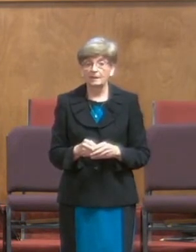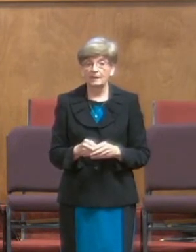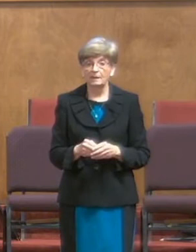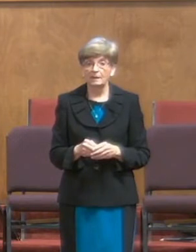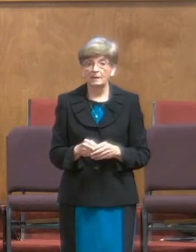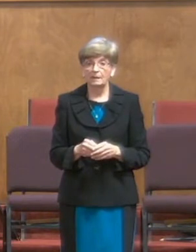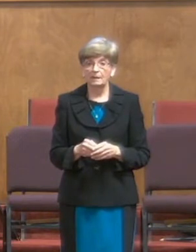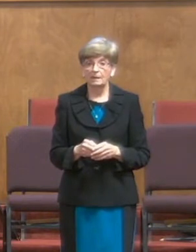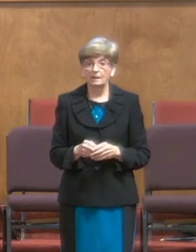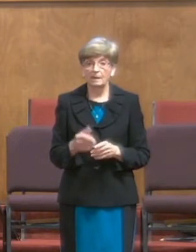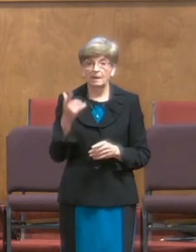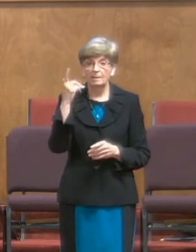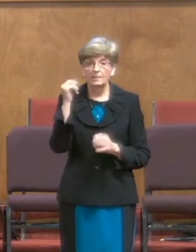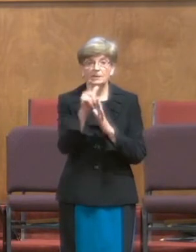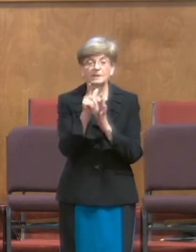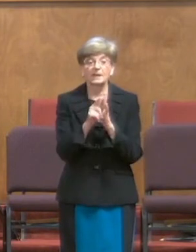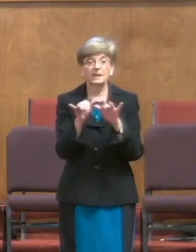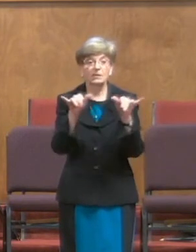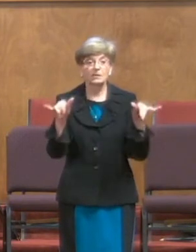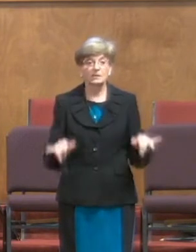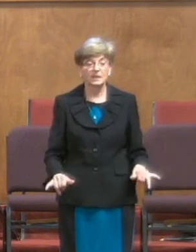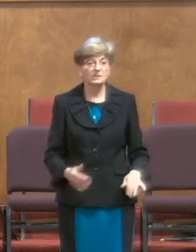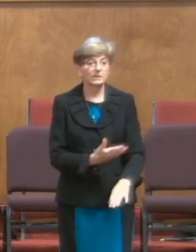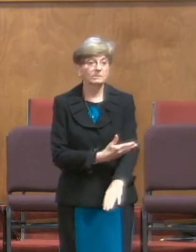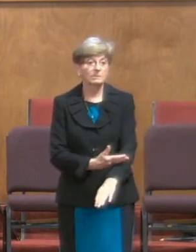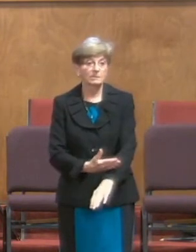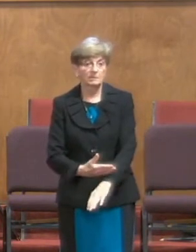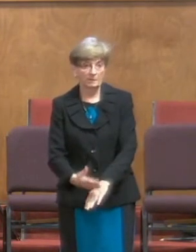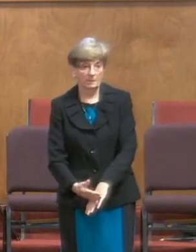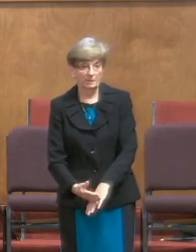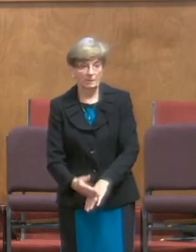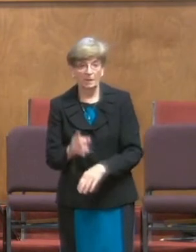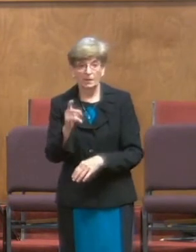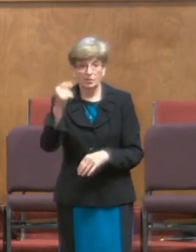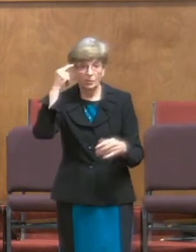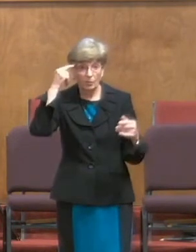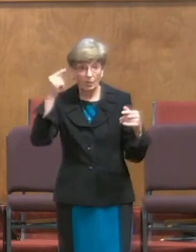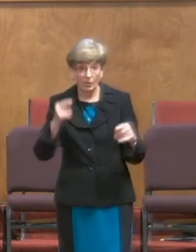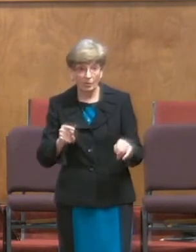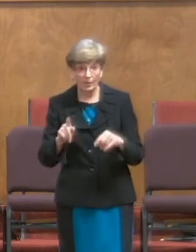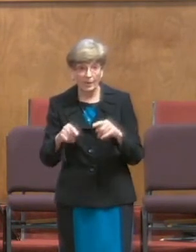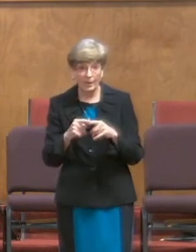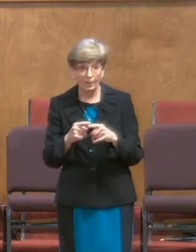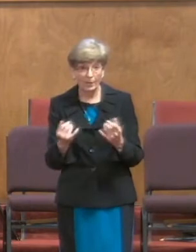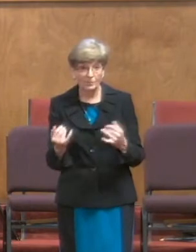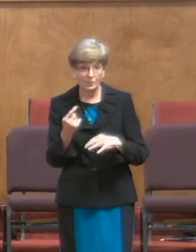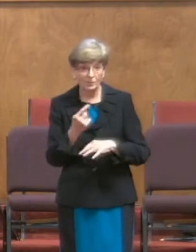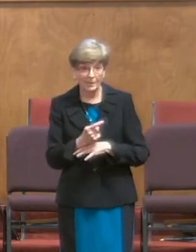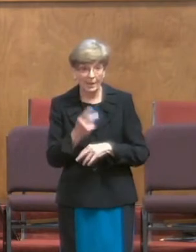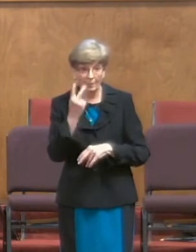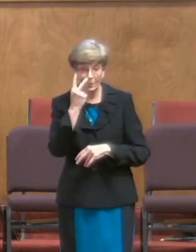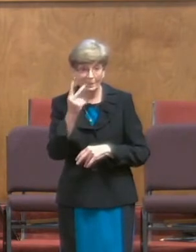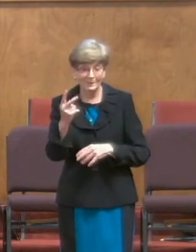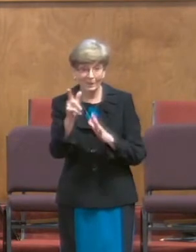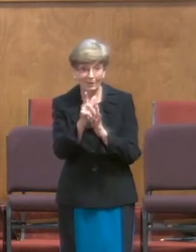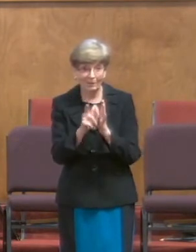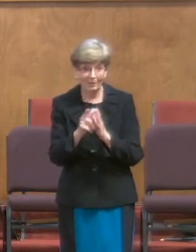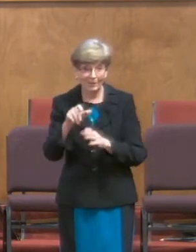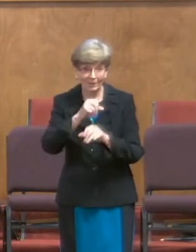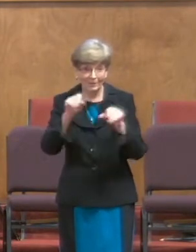by a broken legal system. How many of you would agree that when we look around at our legal system here in America, it seems